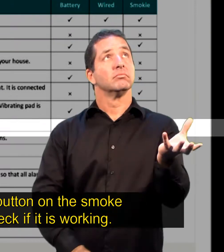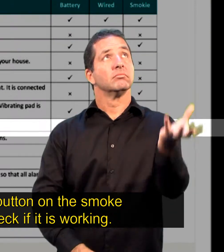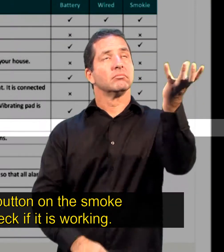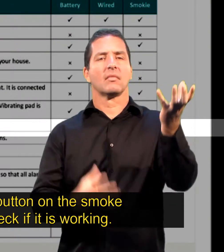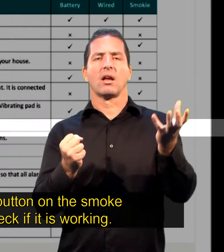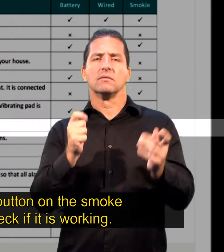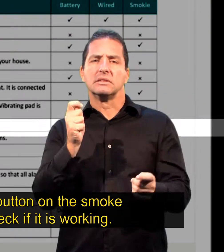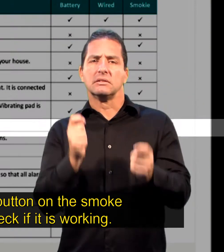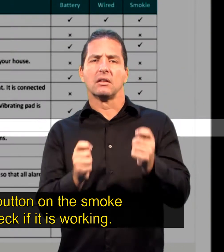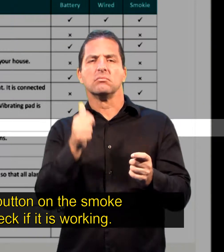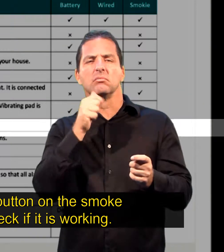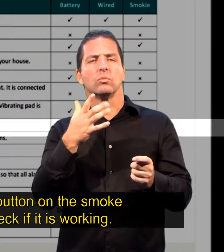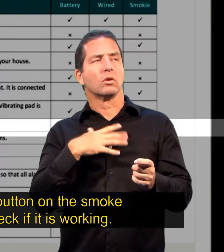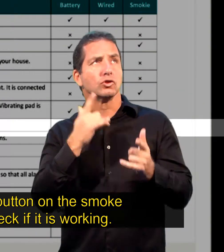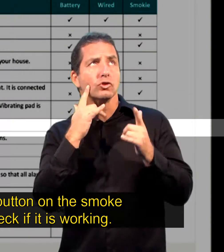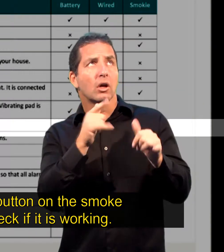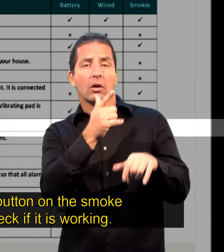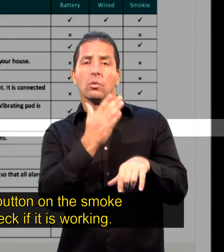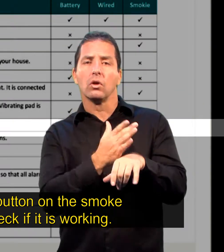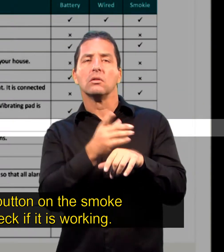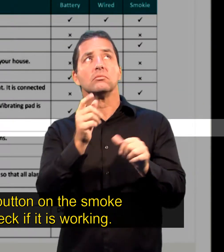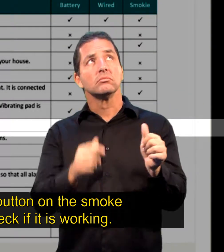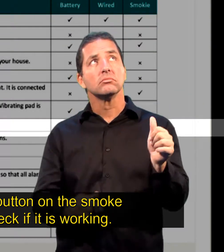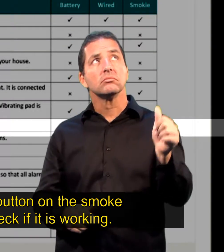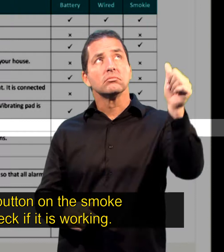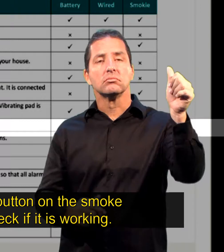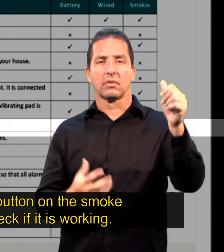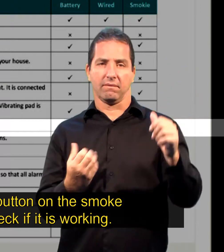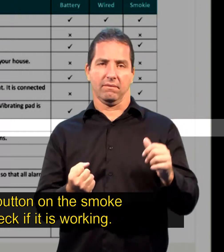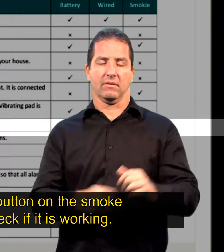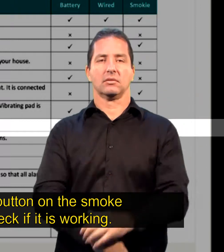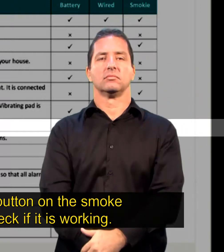There is a test button on the smoke detector to check if it is working.